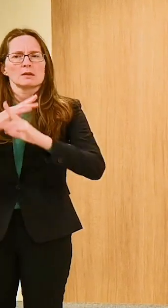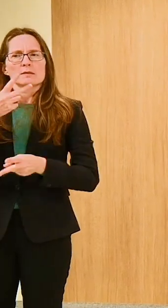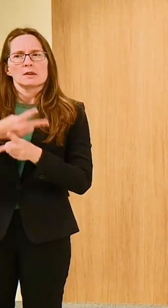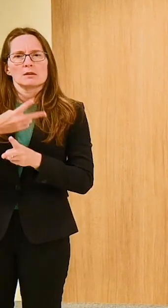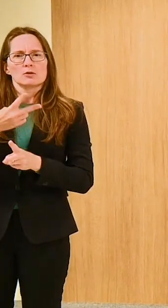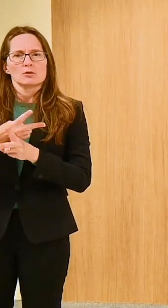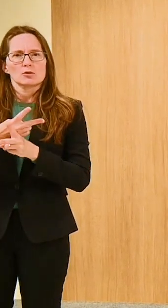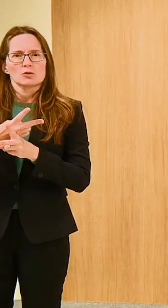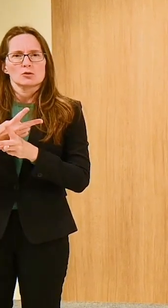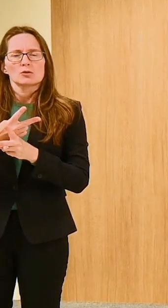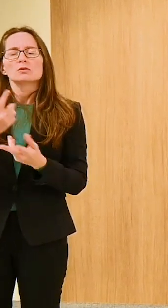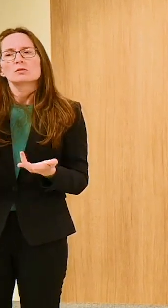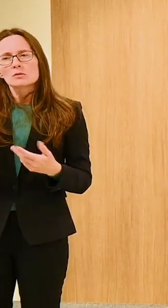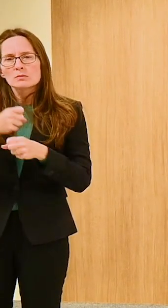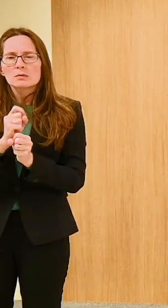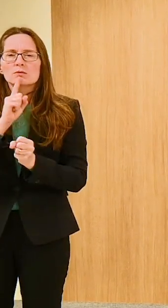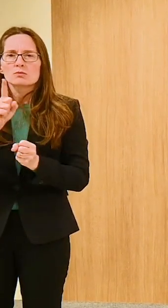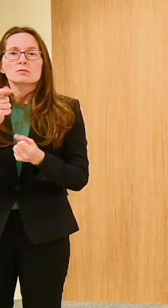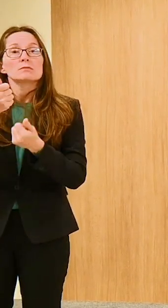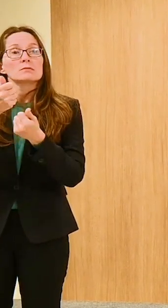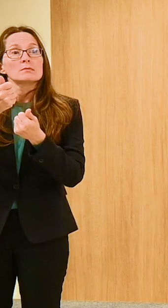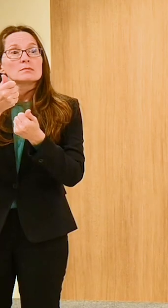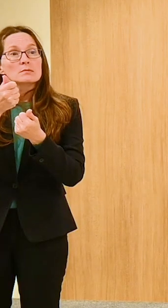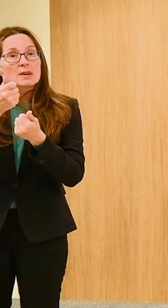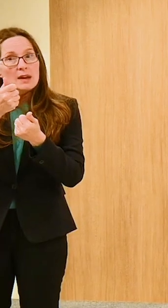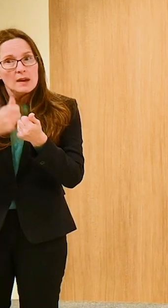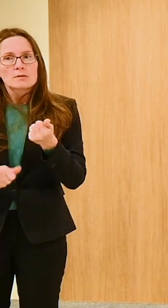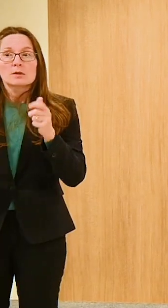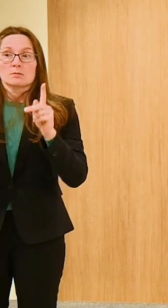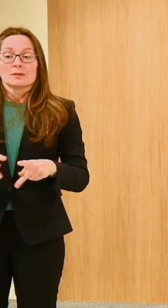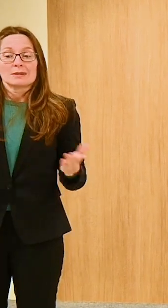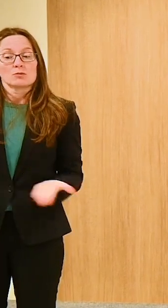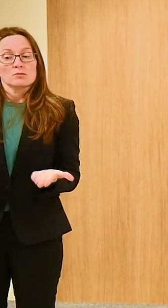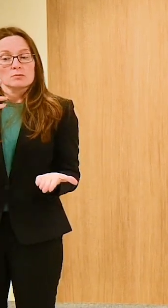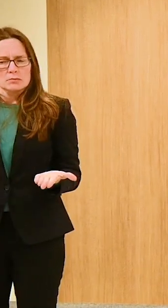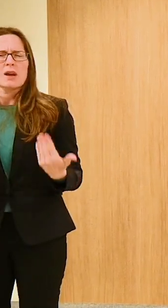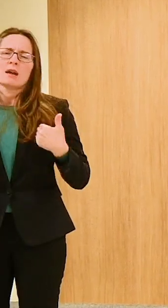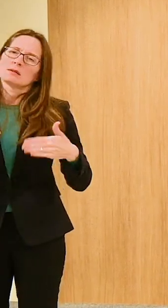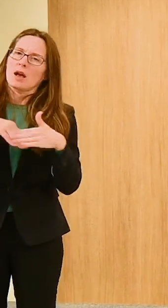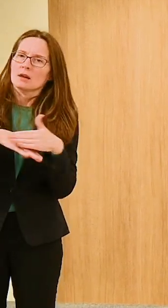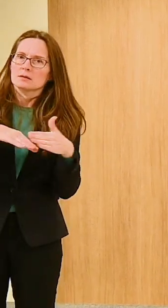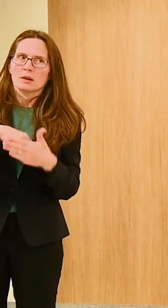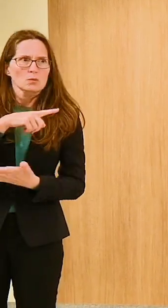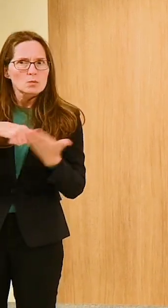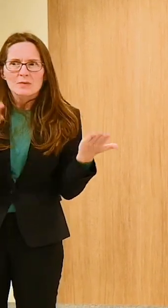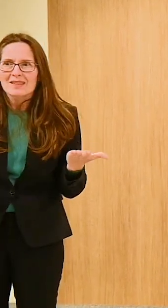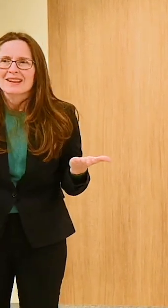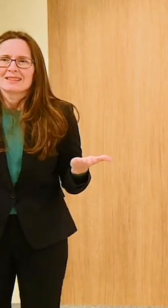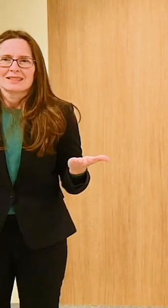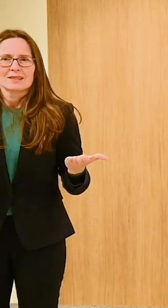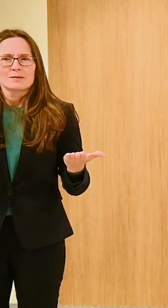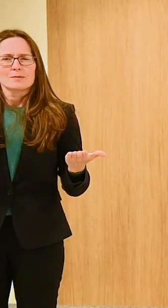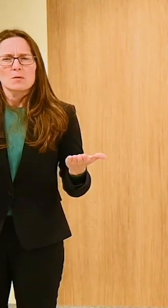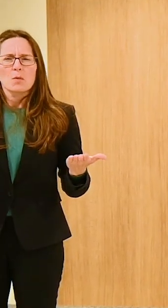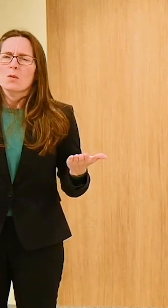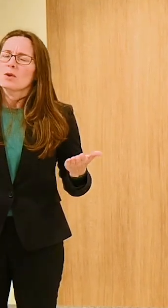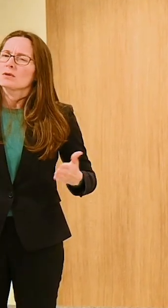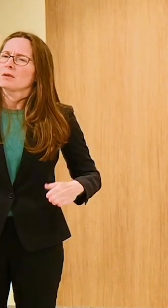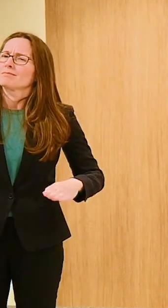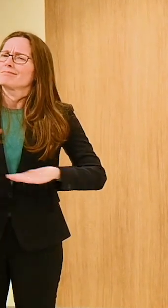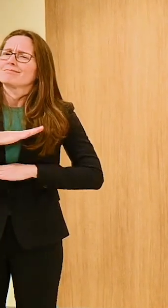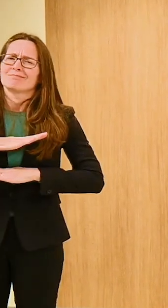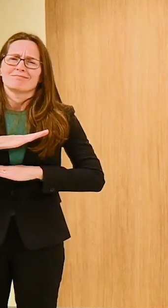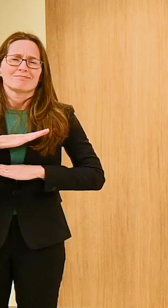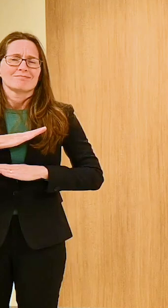every resident has access to the care needed to live a healthy, full, successful